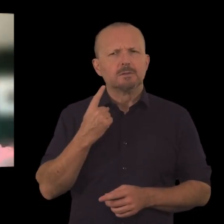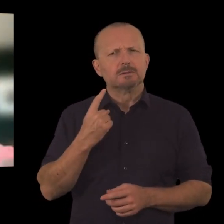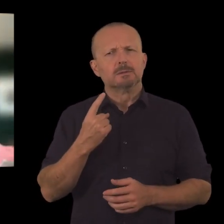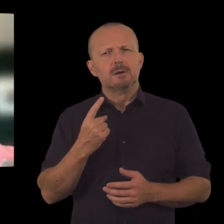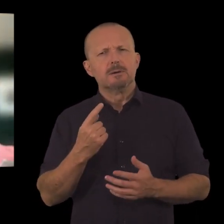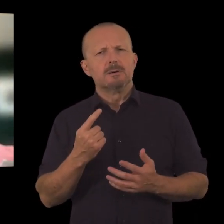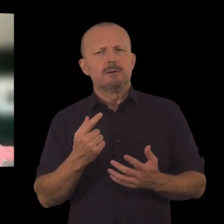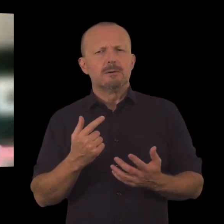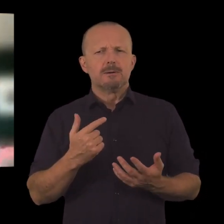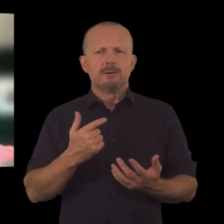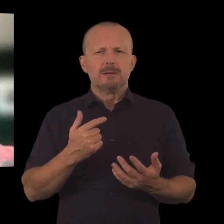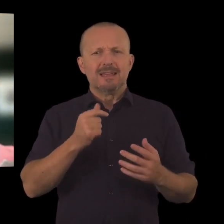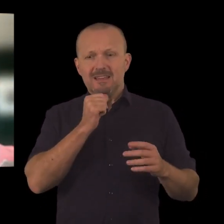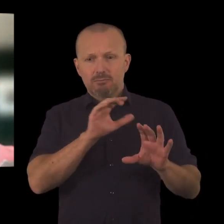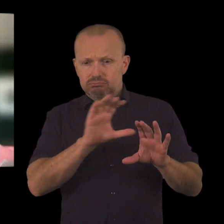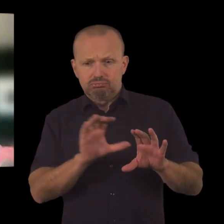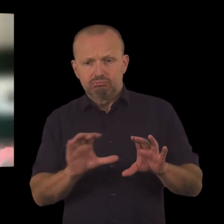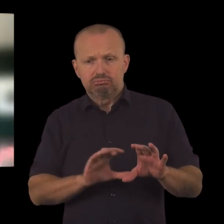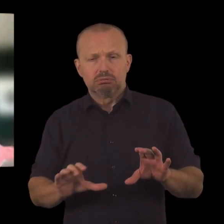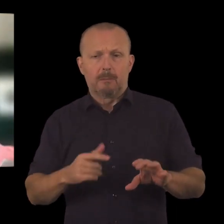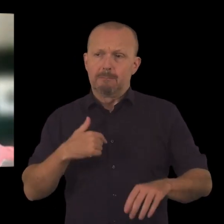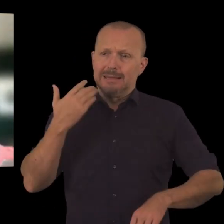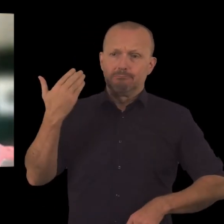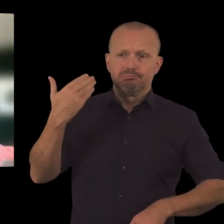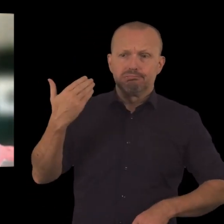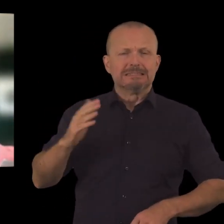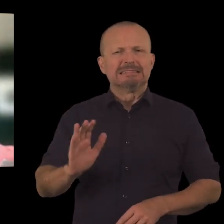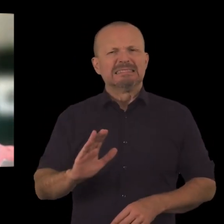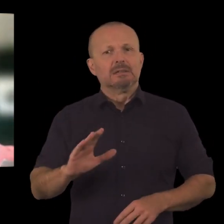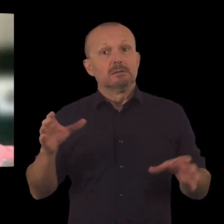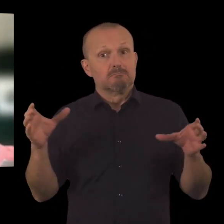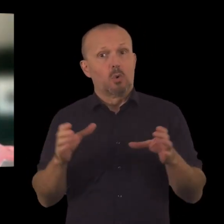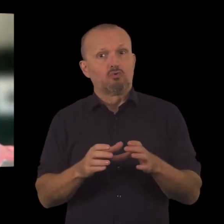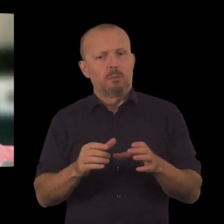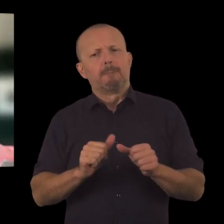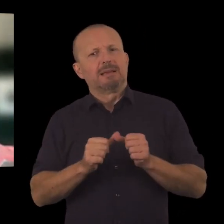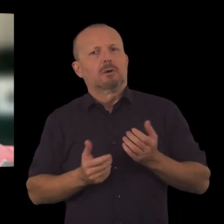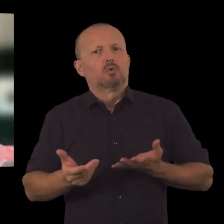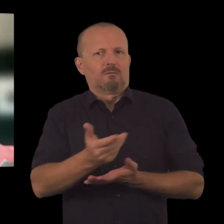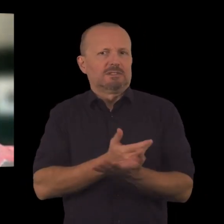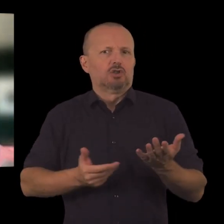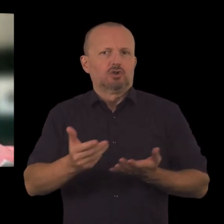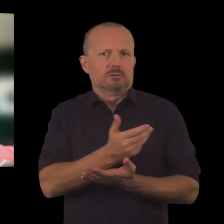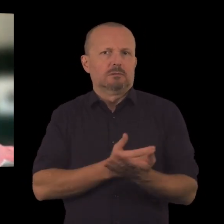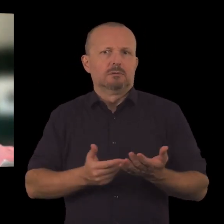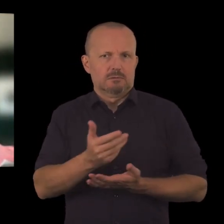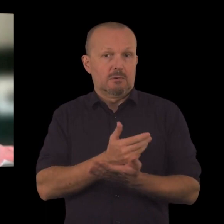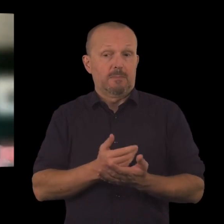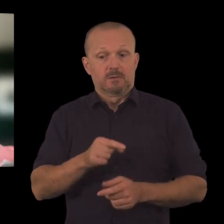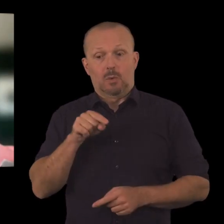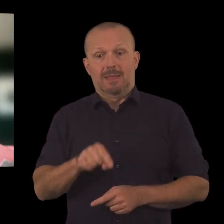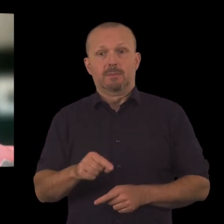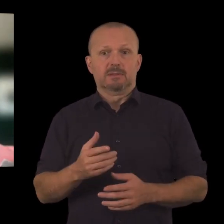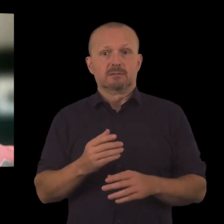So hey, thanks for joining me. We're going to have a super casual session because it's a small group, so